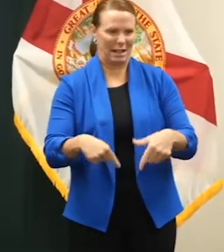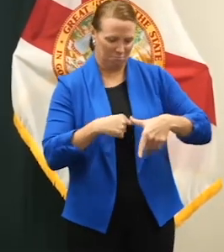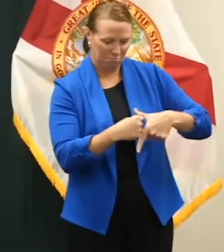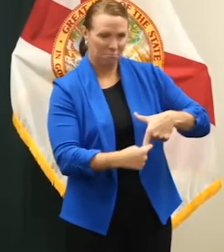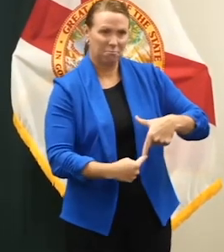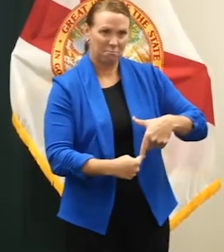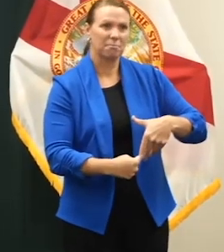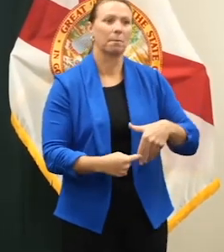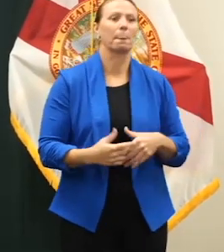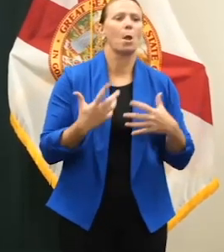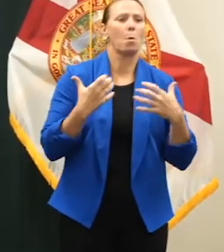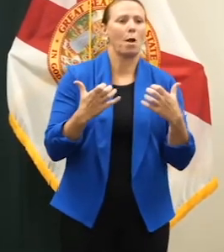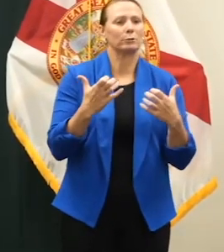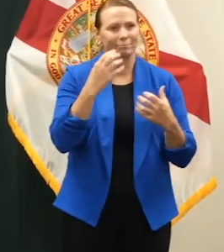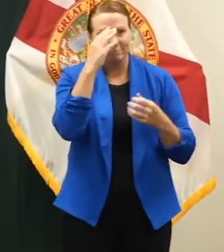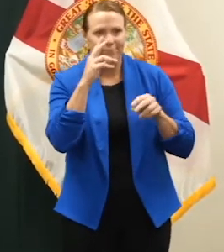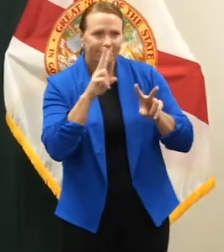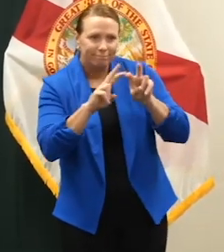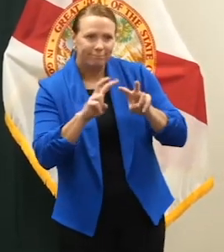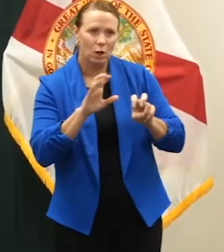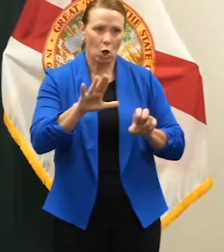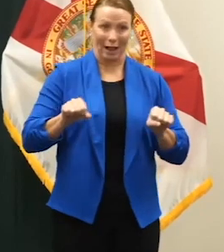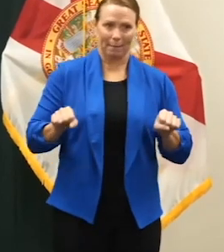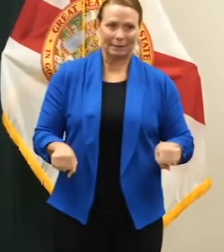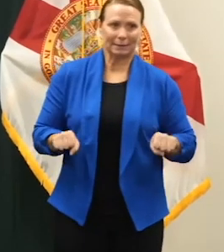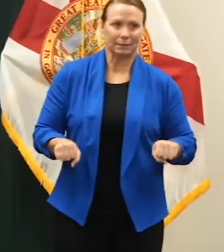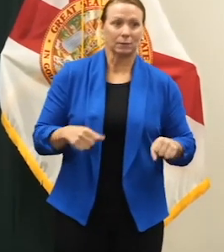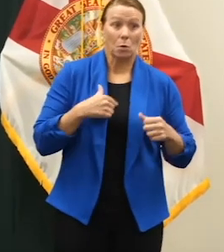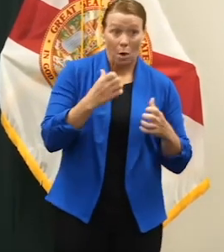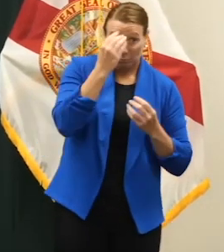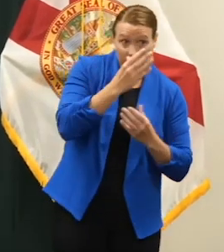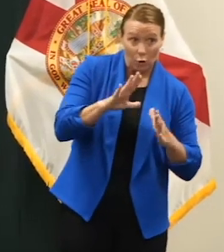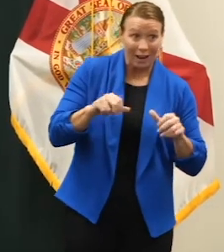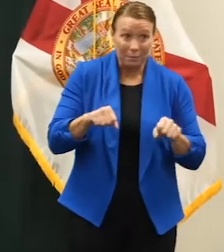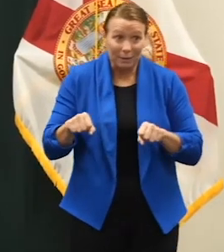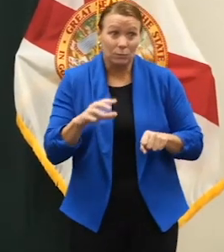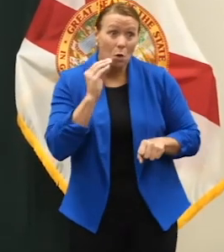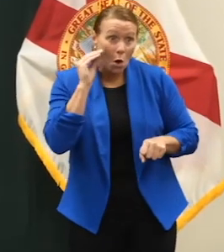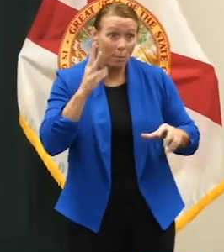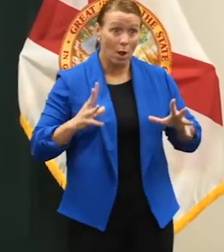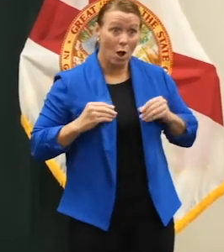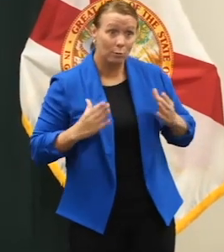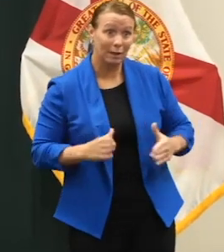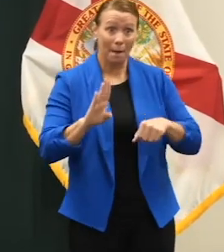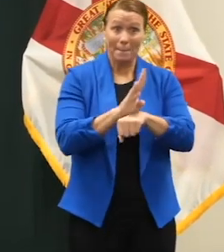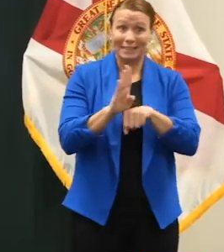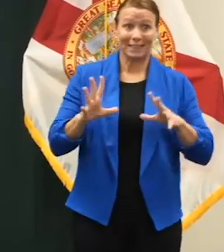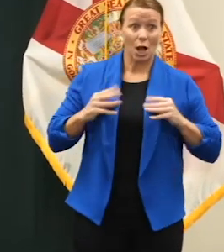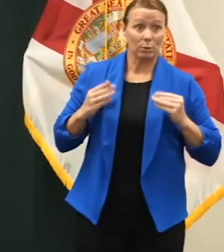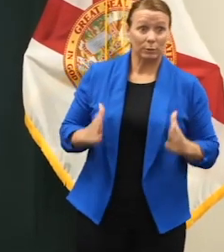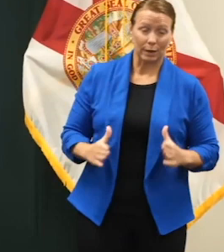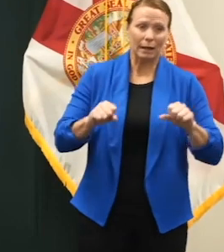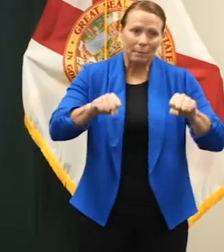landfall to evaluate your capabilities. And when I say your capabilities, I'm talking about the homeowner, the business owner's capabilities. We need to know what